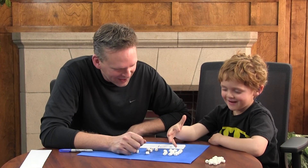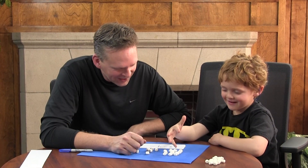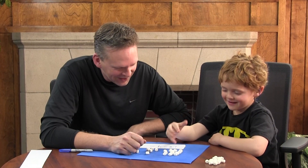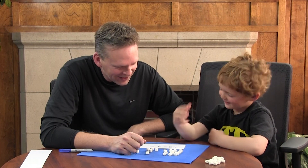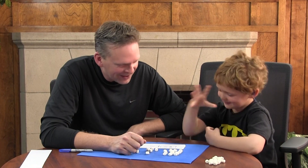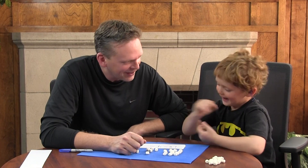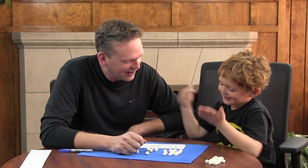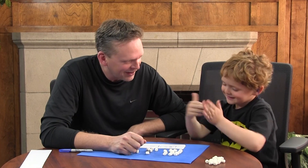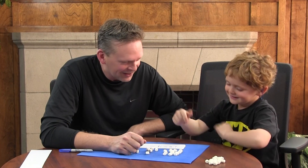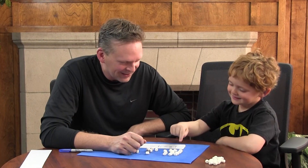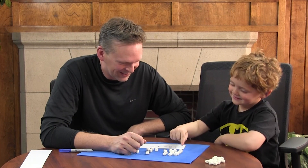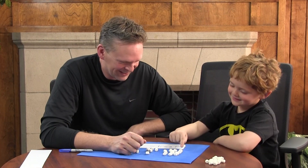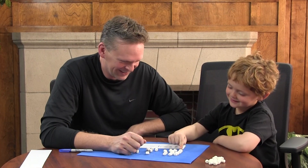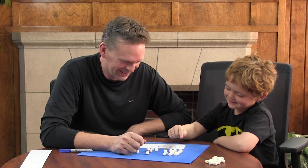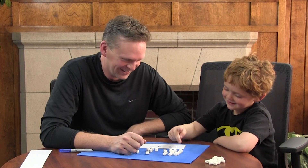Let me do it again.